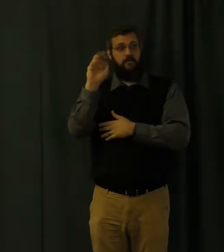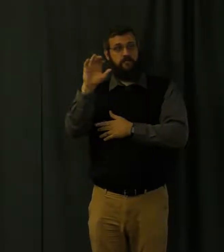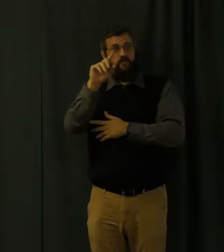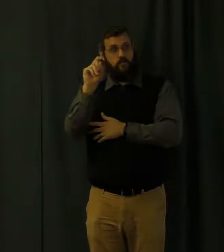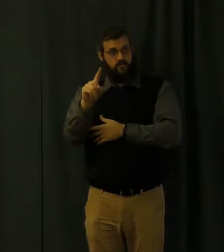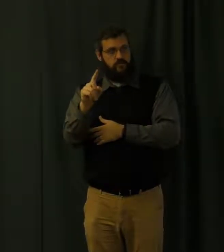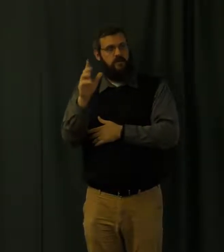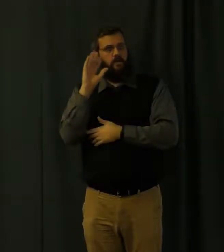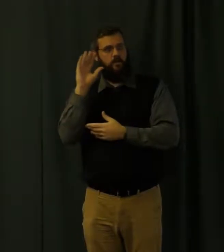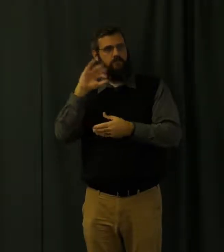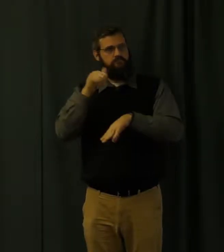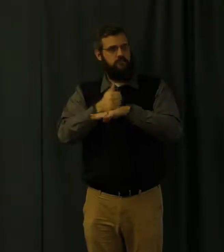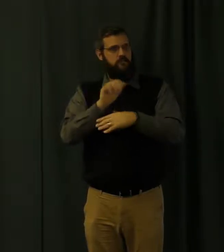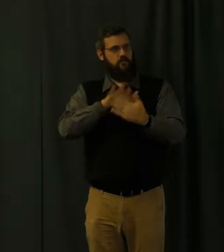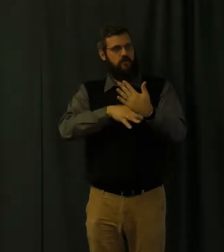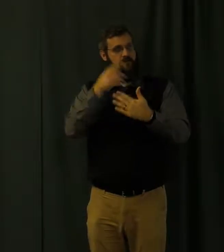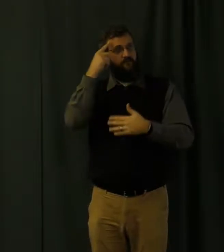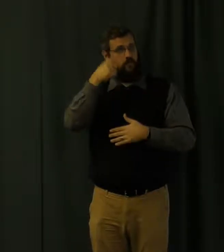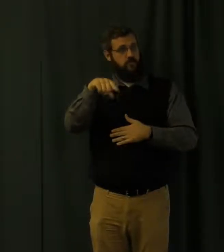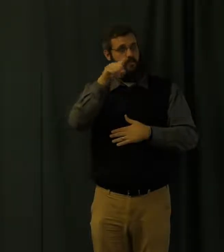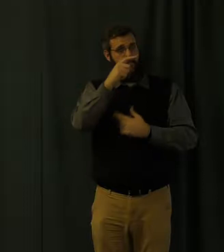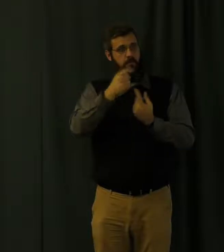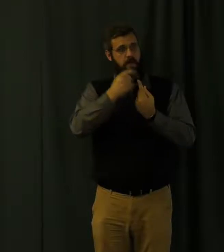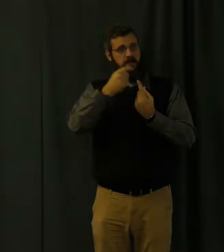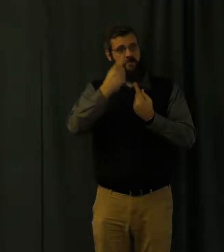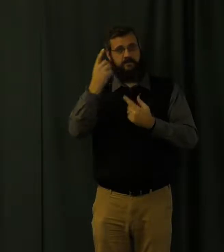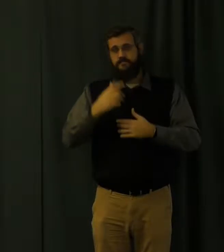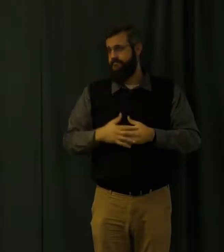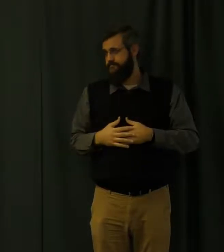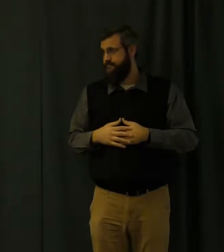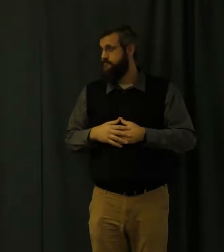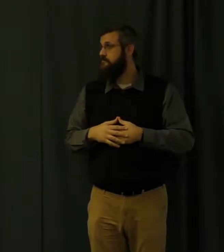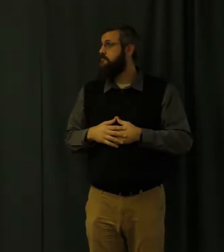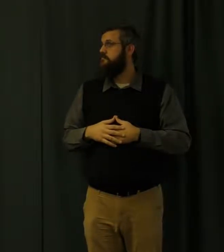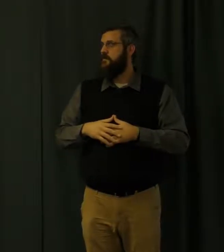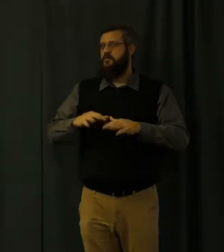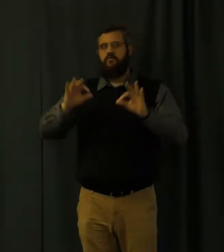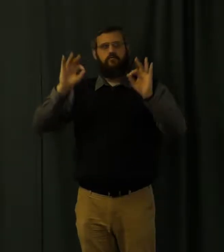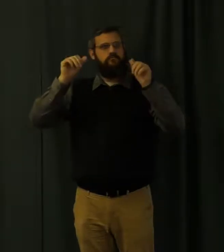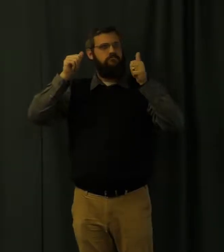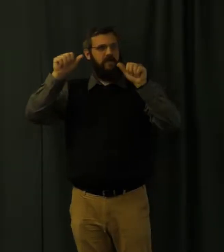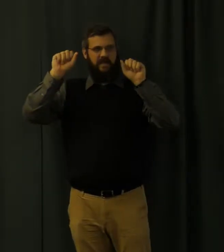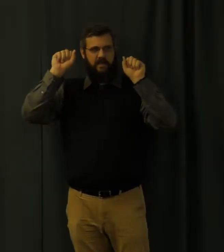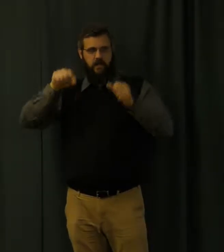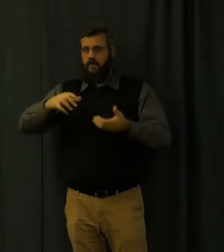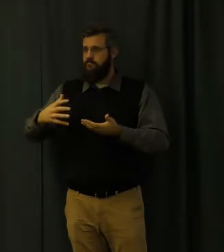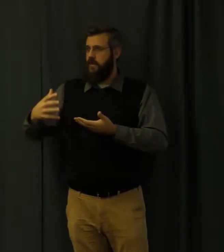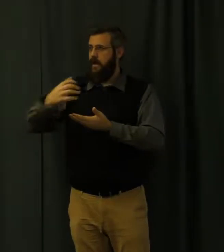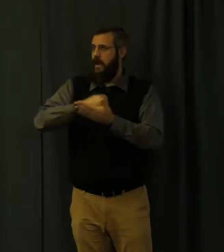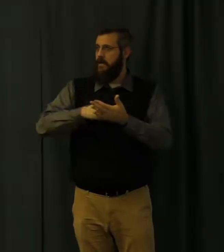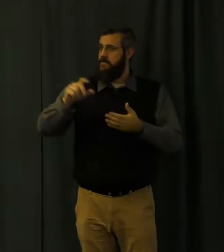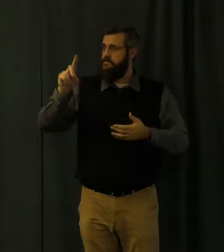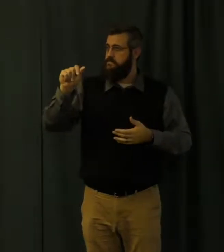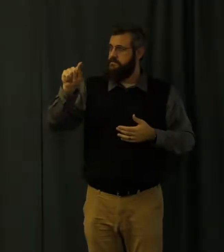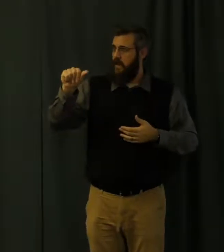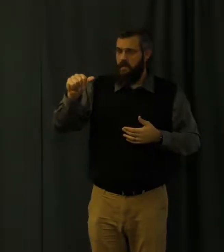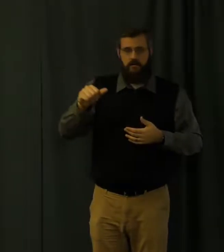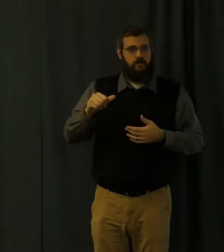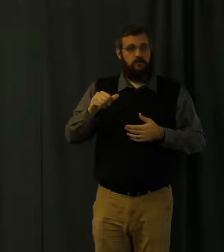automatically. Can you put me on the same page? I can't figure it out. Great way to collect data. Great way to give your kids a quick